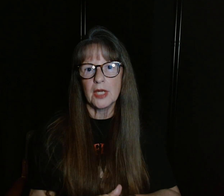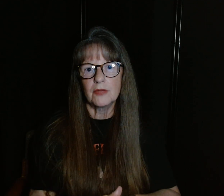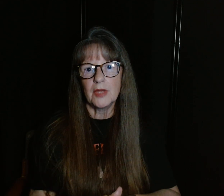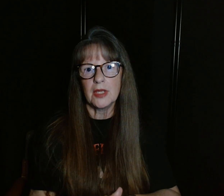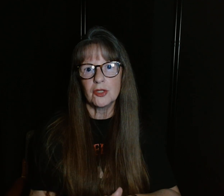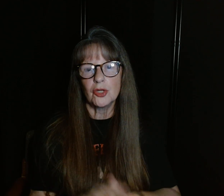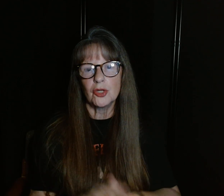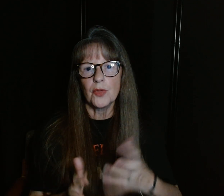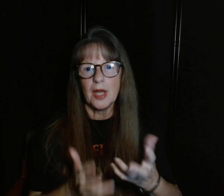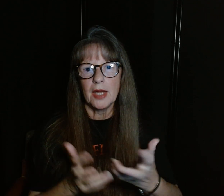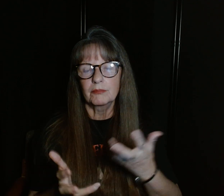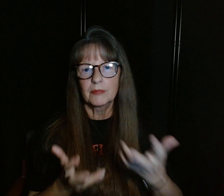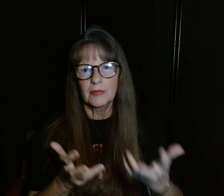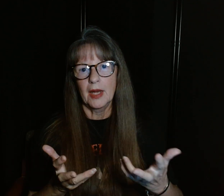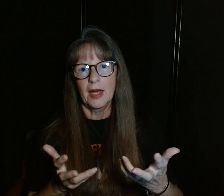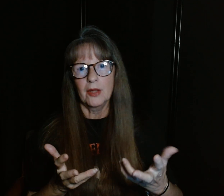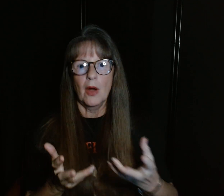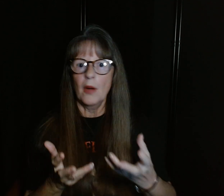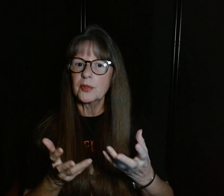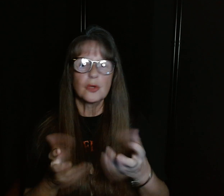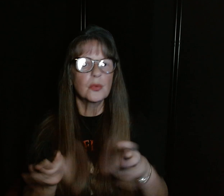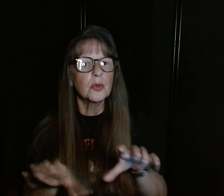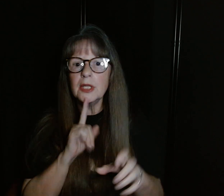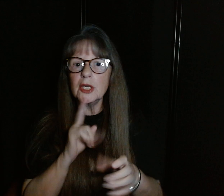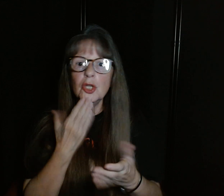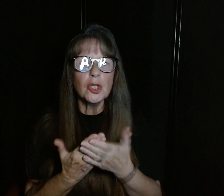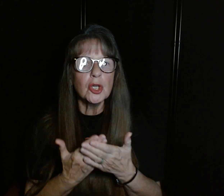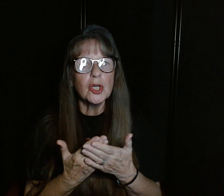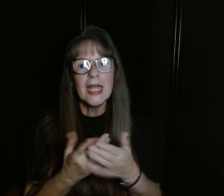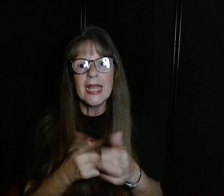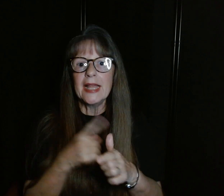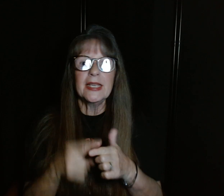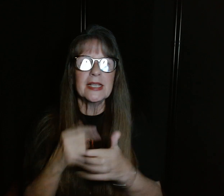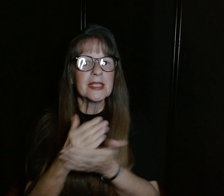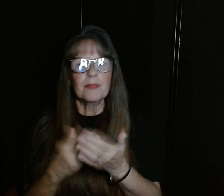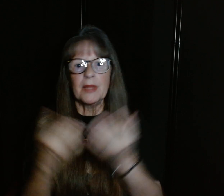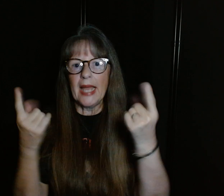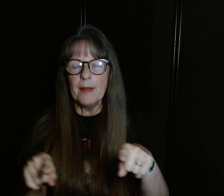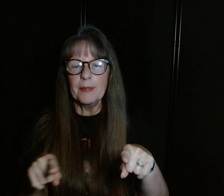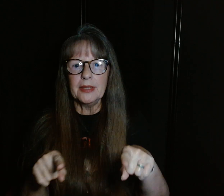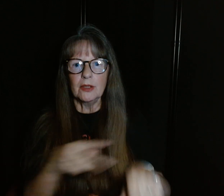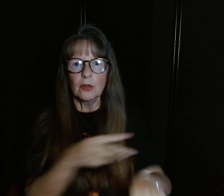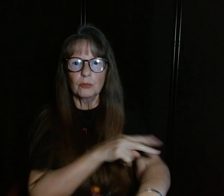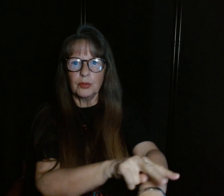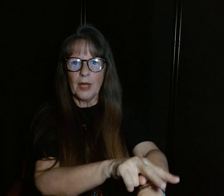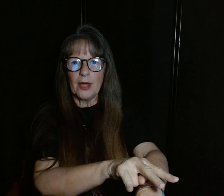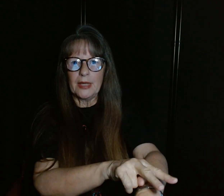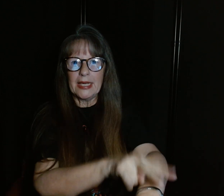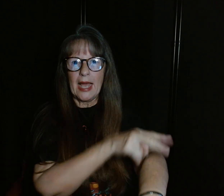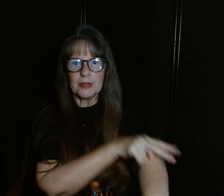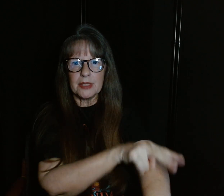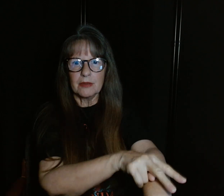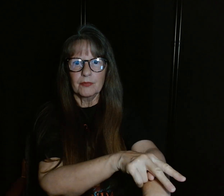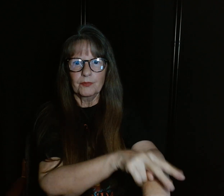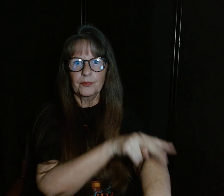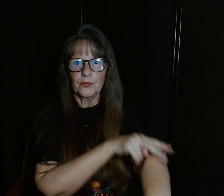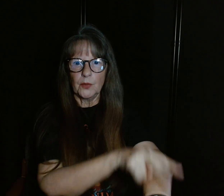of things, that I was doing really good and then something happened and had a